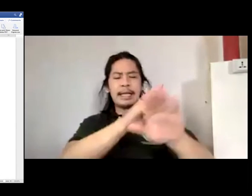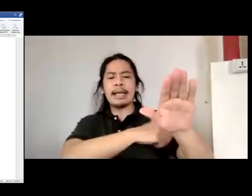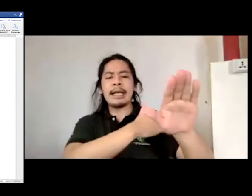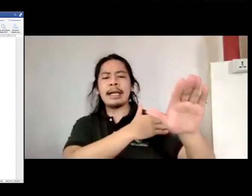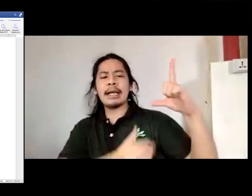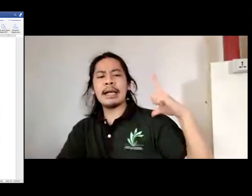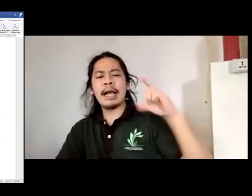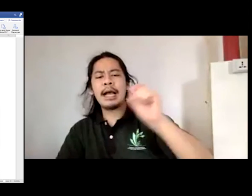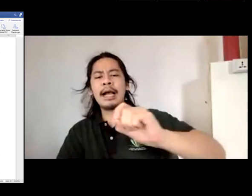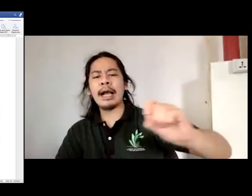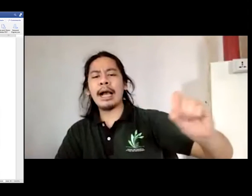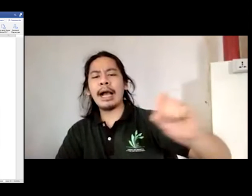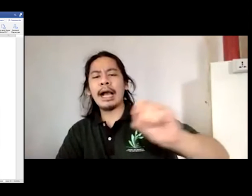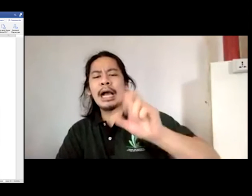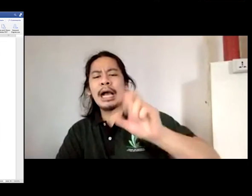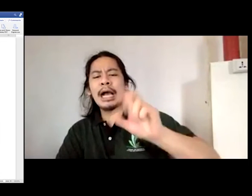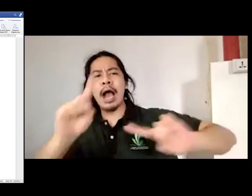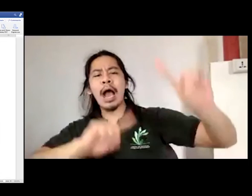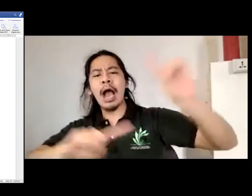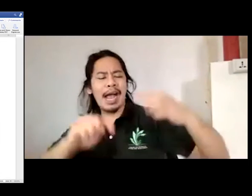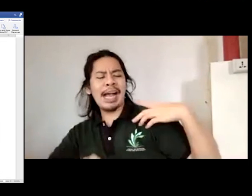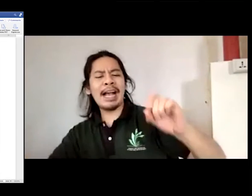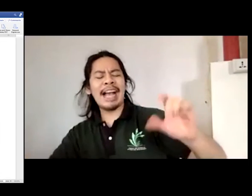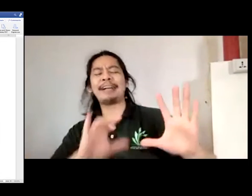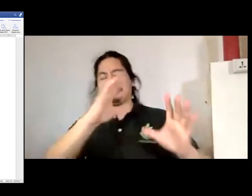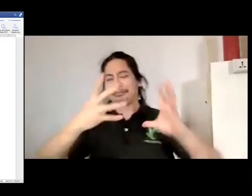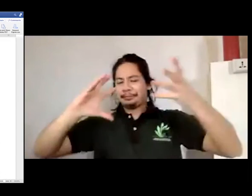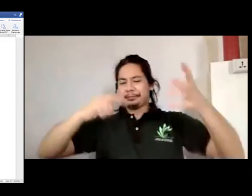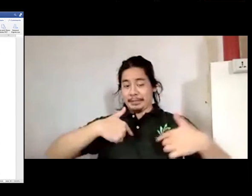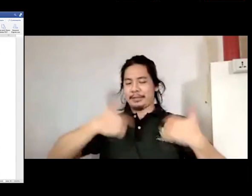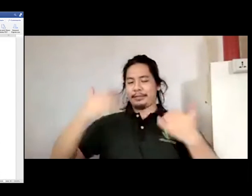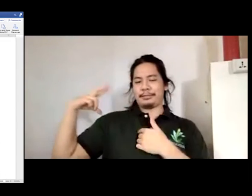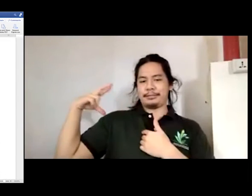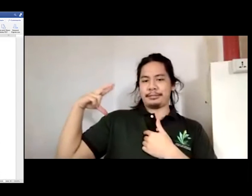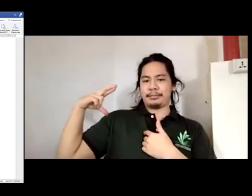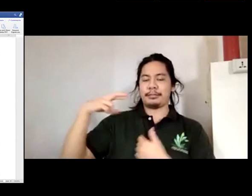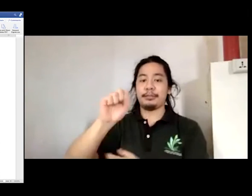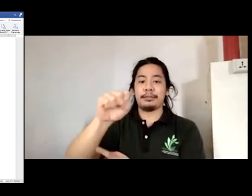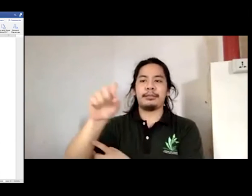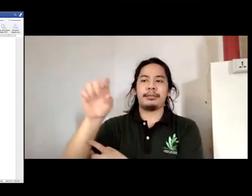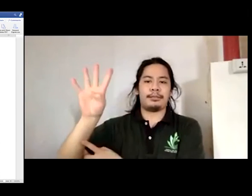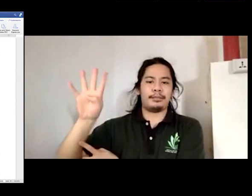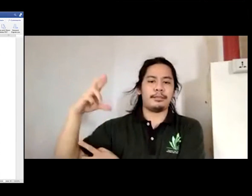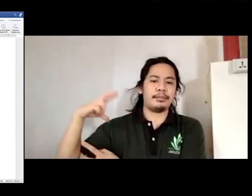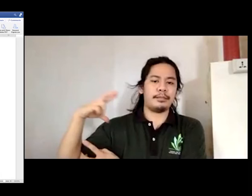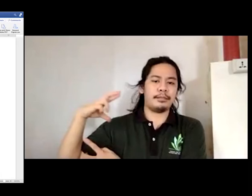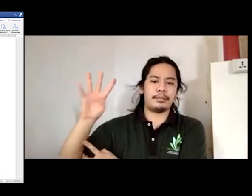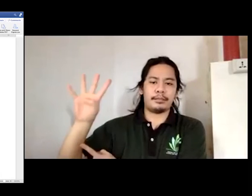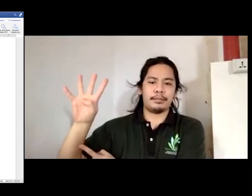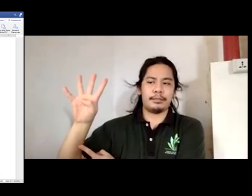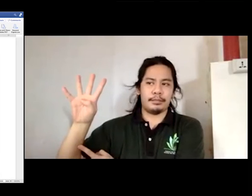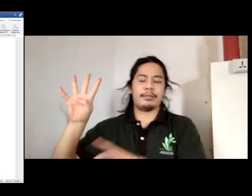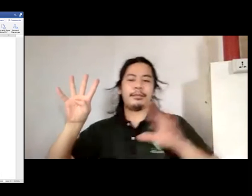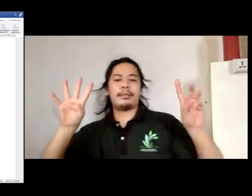So Meng flipped it. Okay. Because she's left-handed. Okay. It's on the